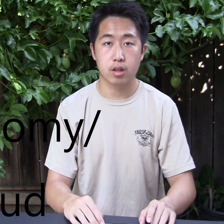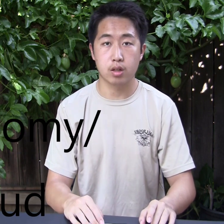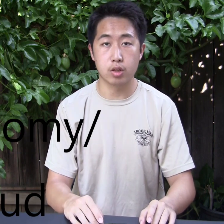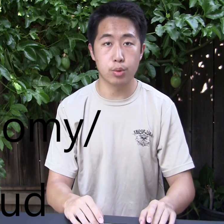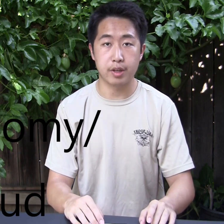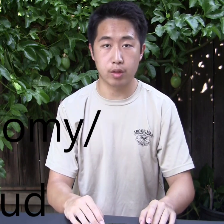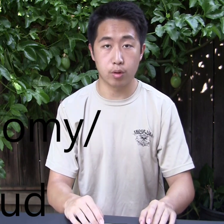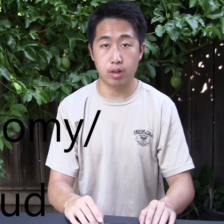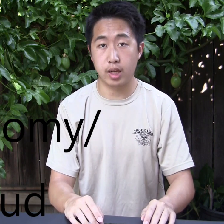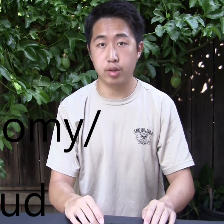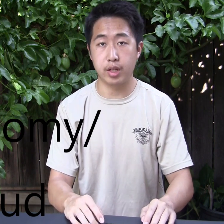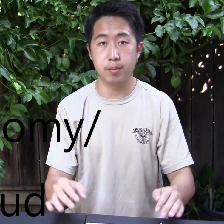Gloomy or cloudy,